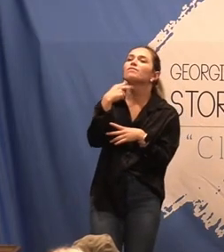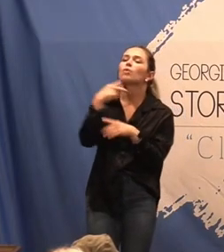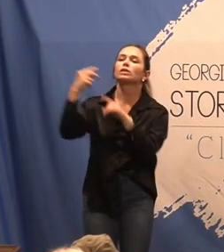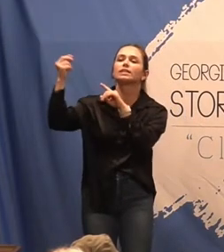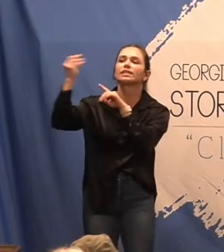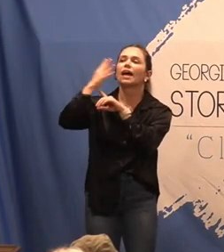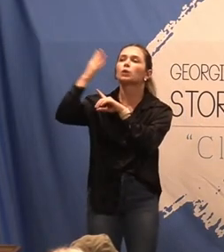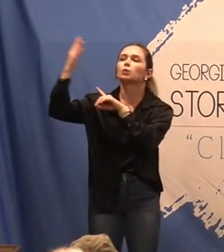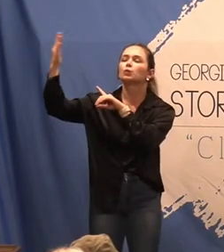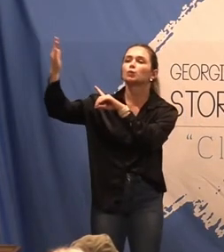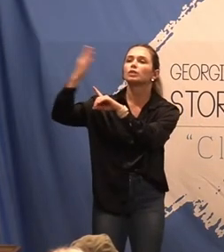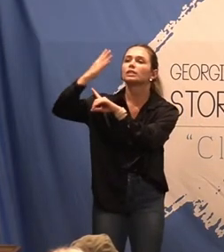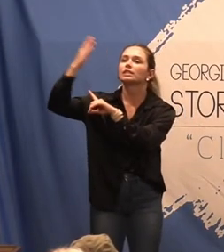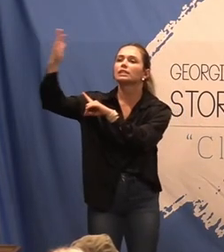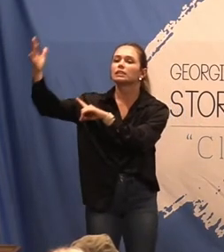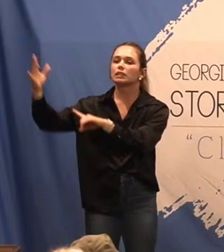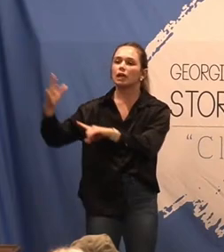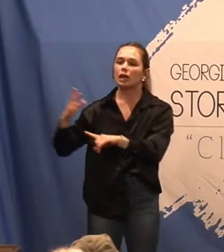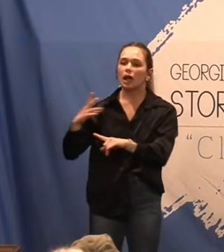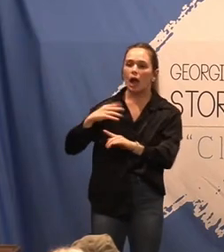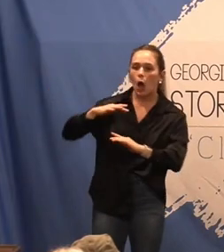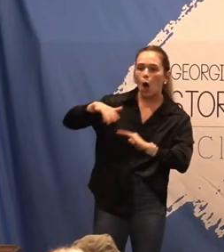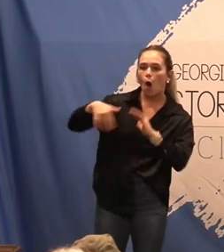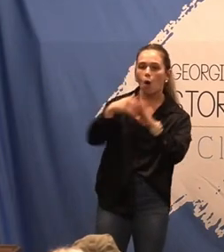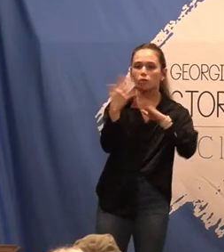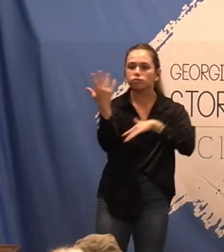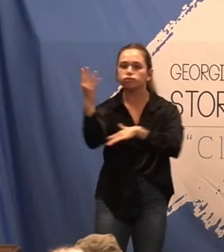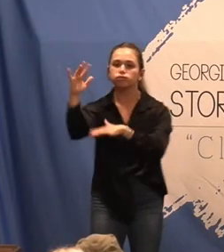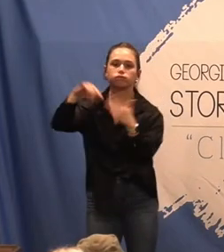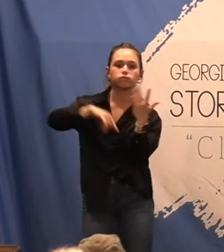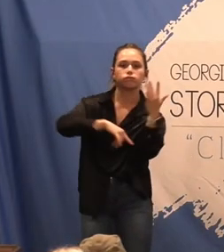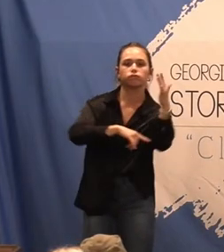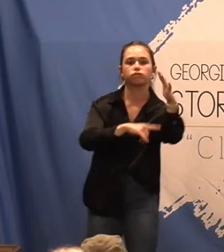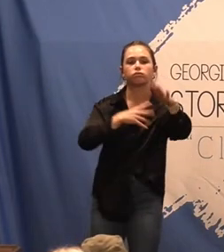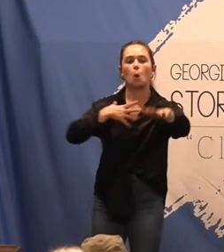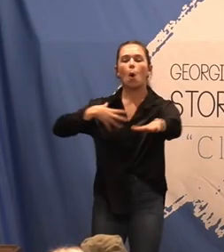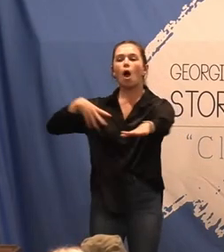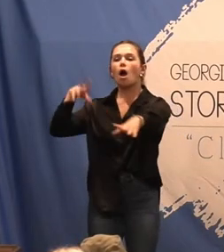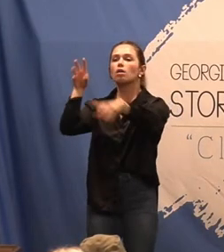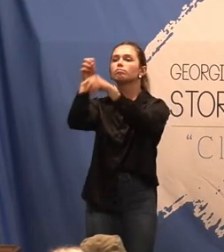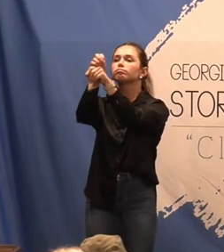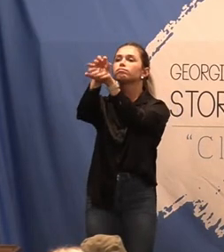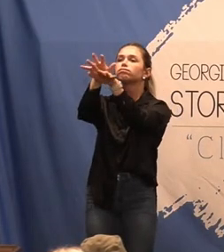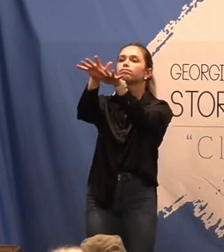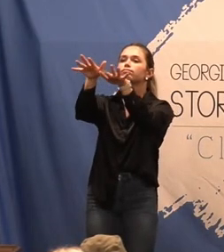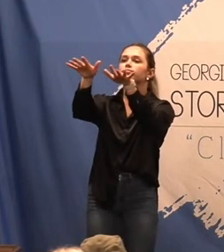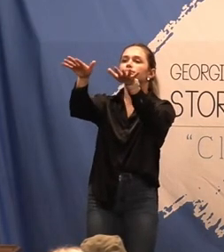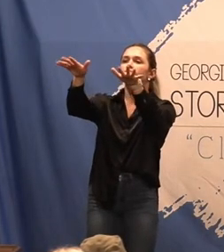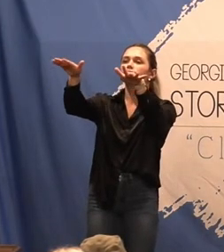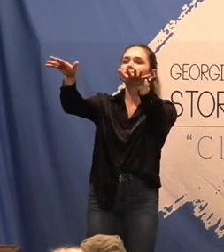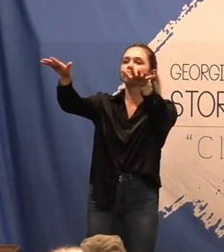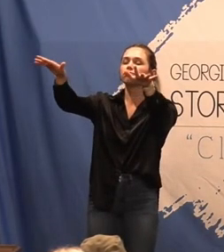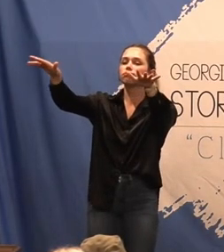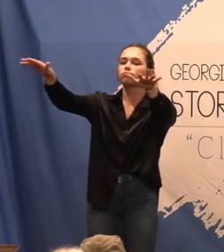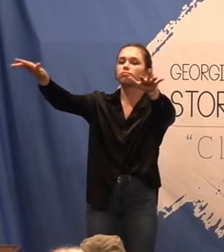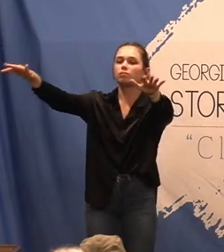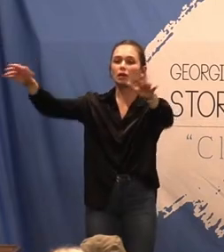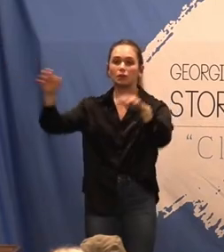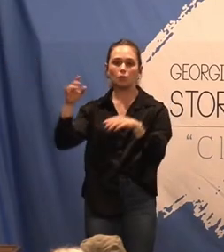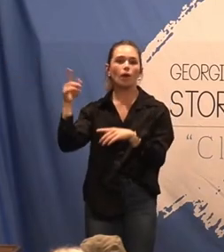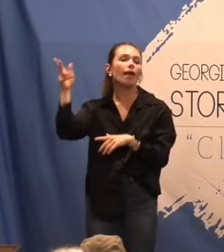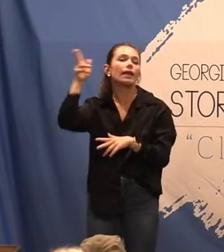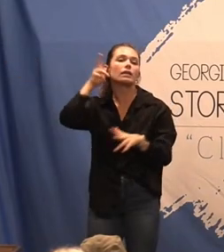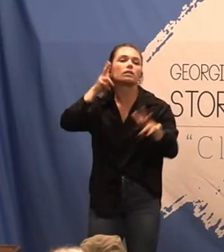through the underbrush, clambered up the evergreen phyllo trees, where it launched itself off to an endless ferment of